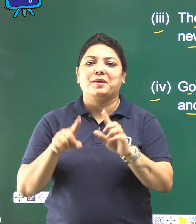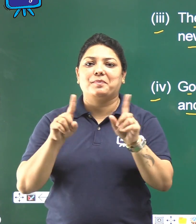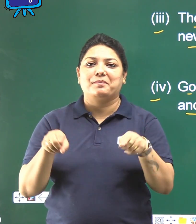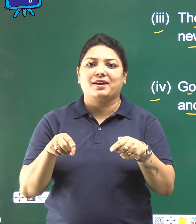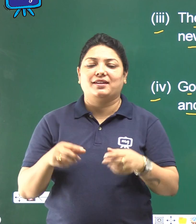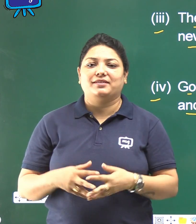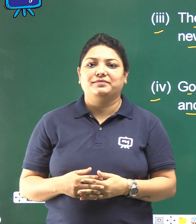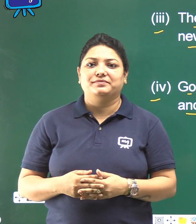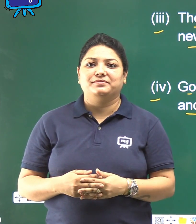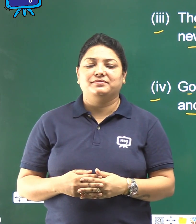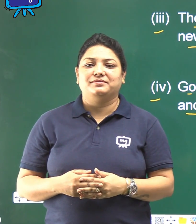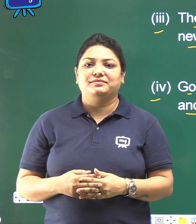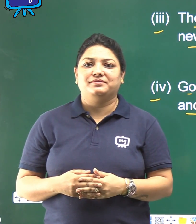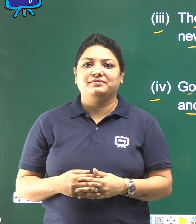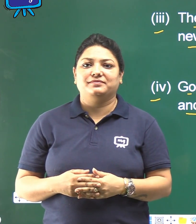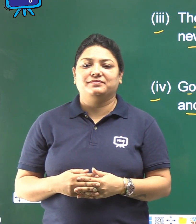bracket.